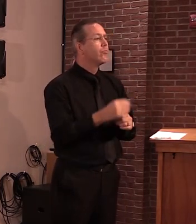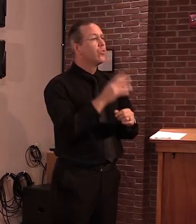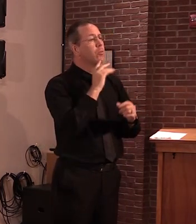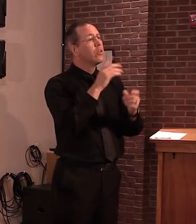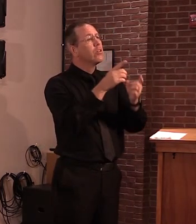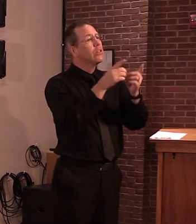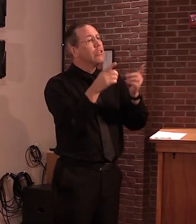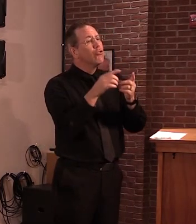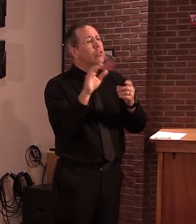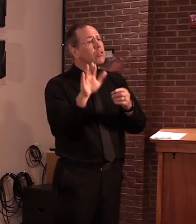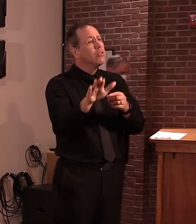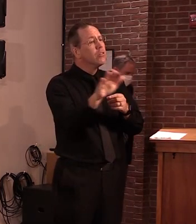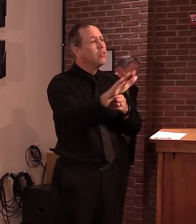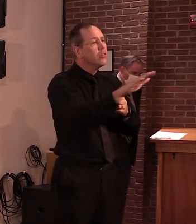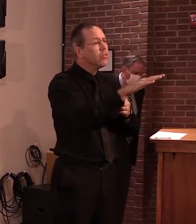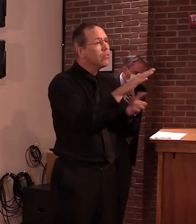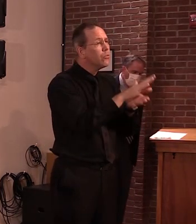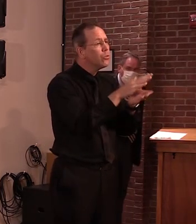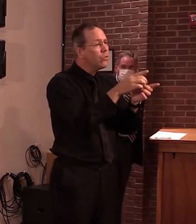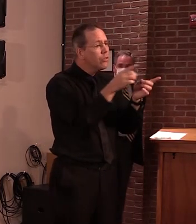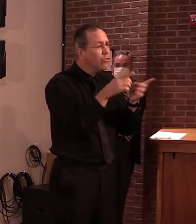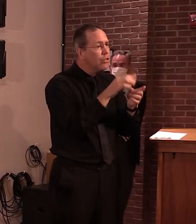that anyone is